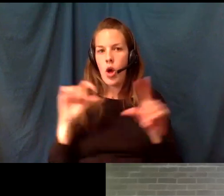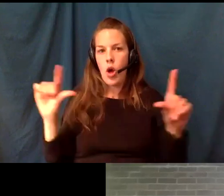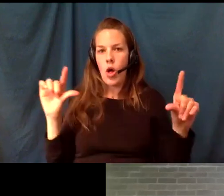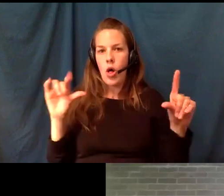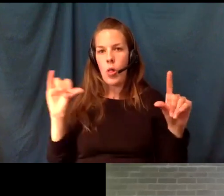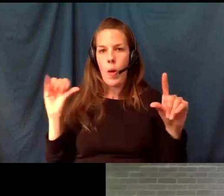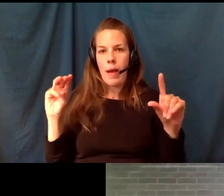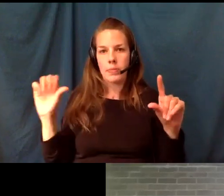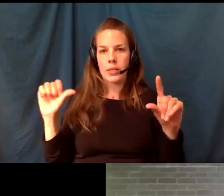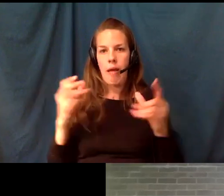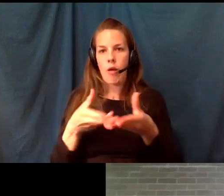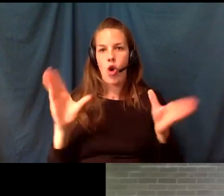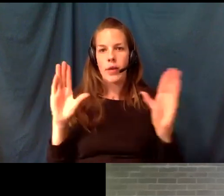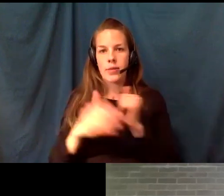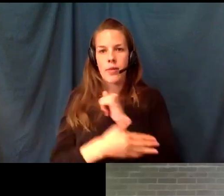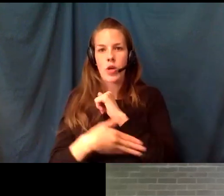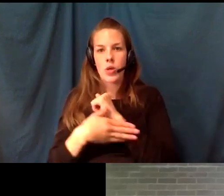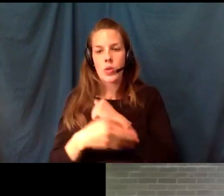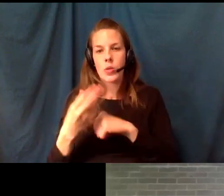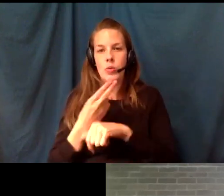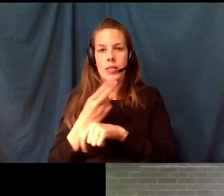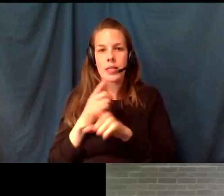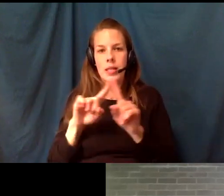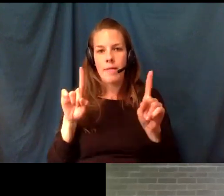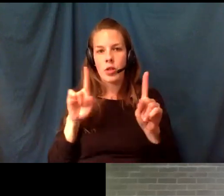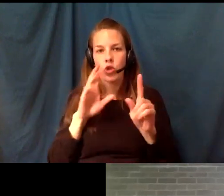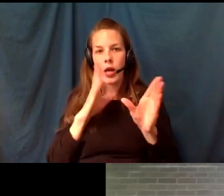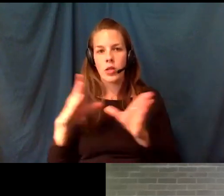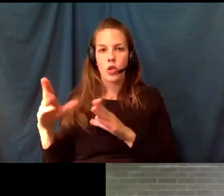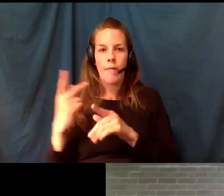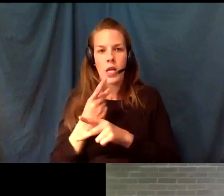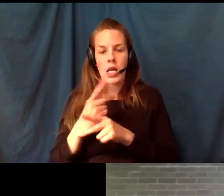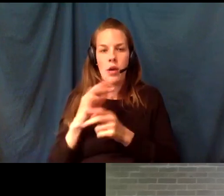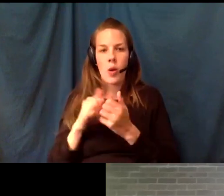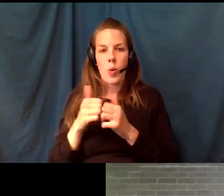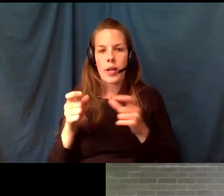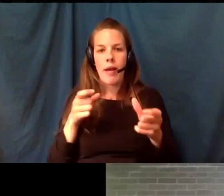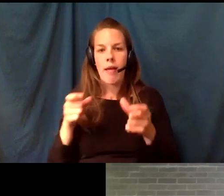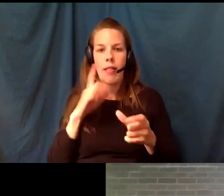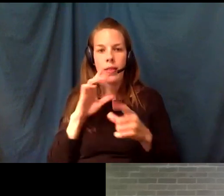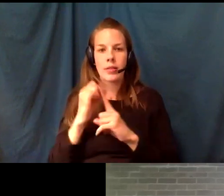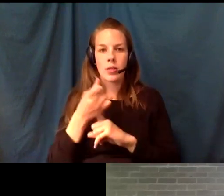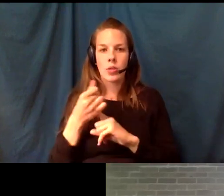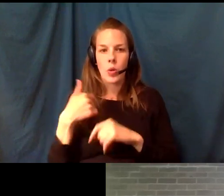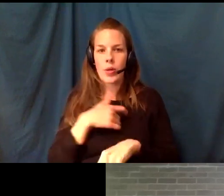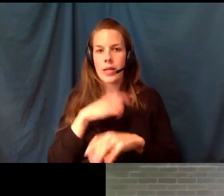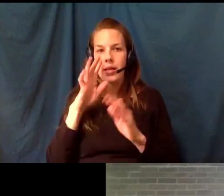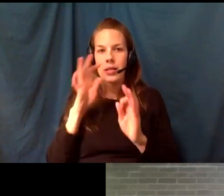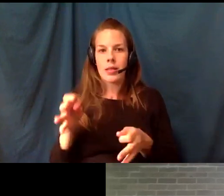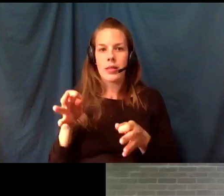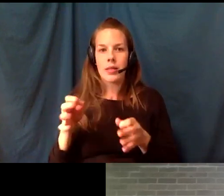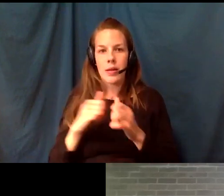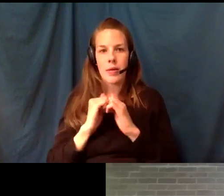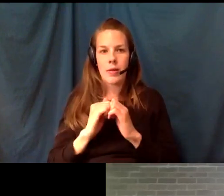country were using different strategies to figure out how to handle the situation. We decided to put together a